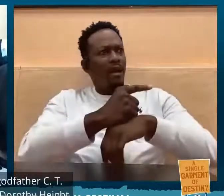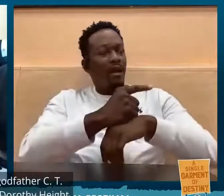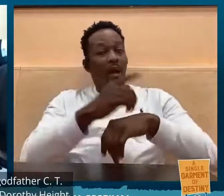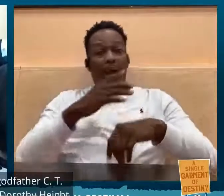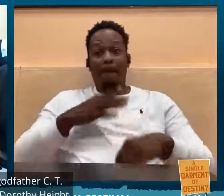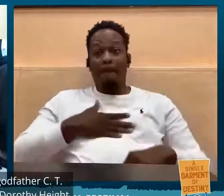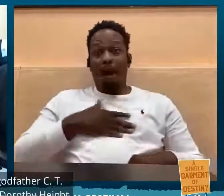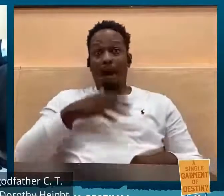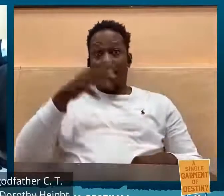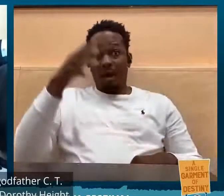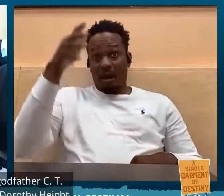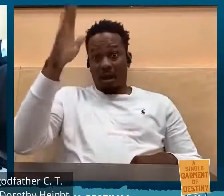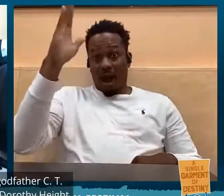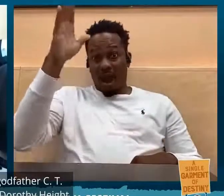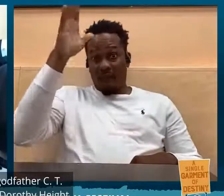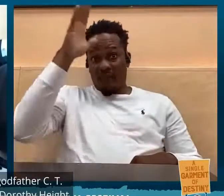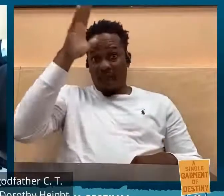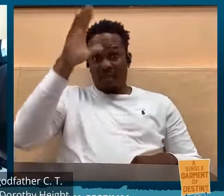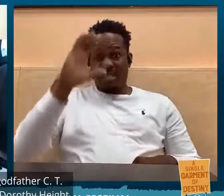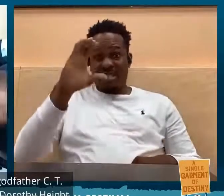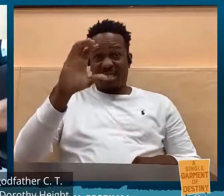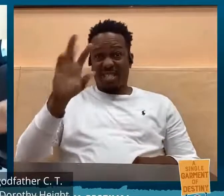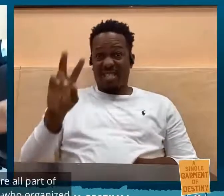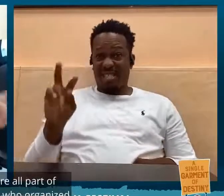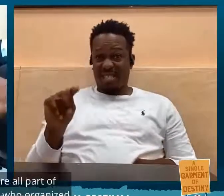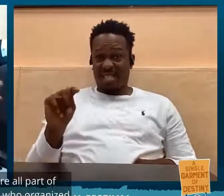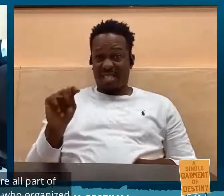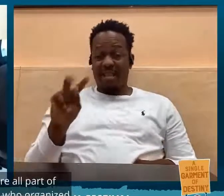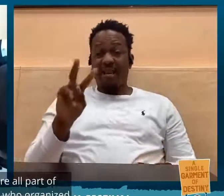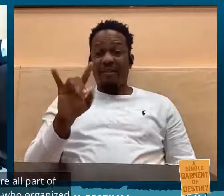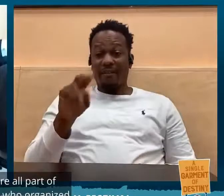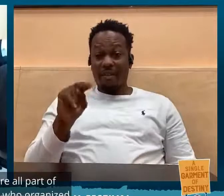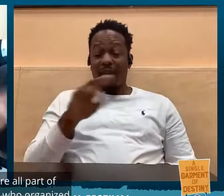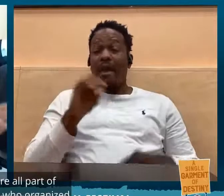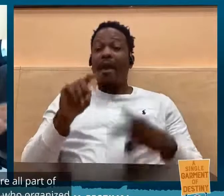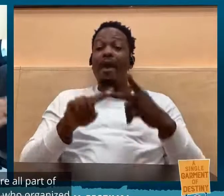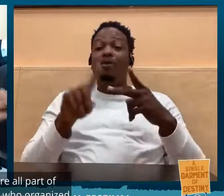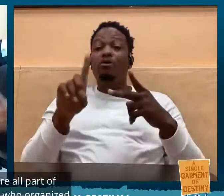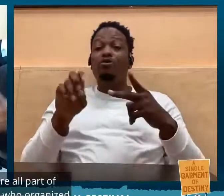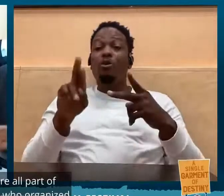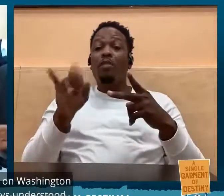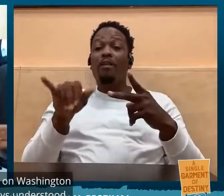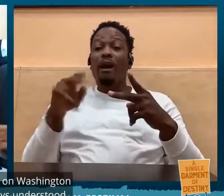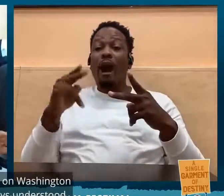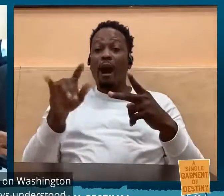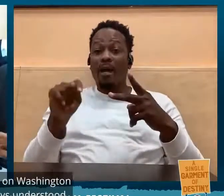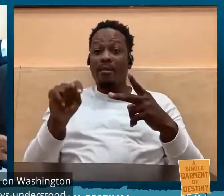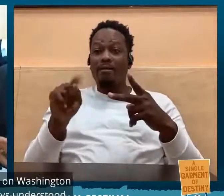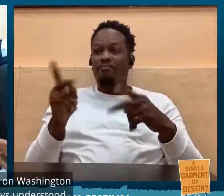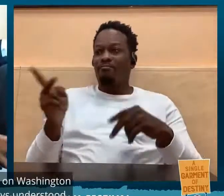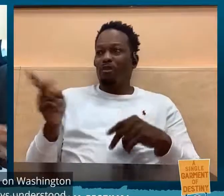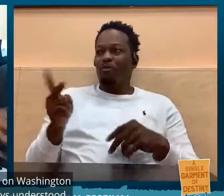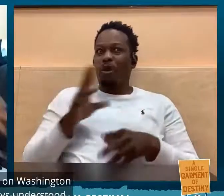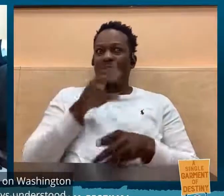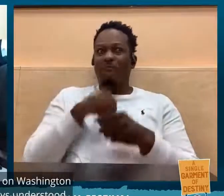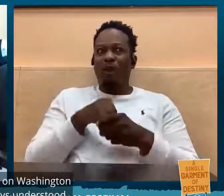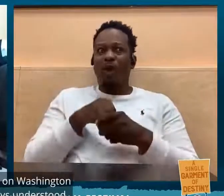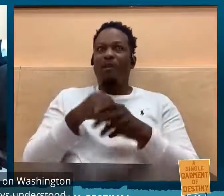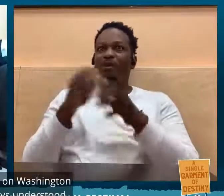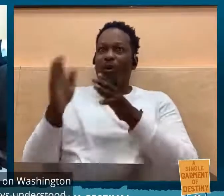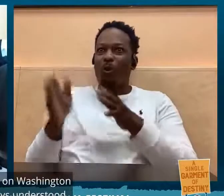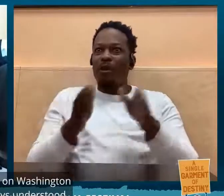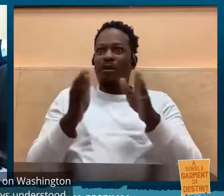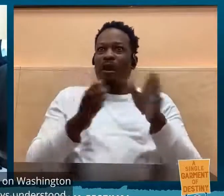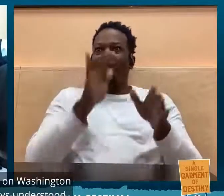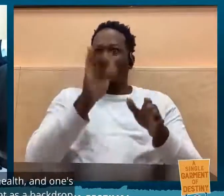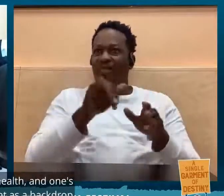my godfathers, C.T. Vivian and Dorothy Height, who were all part of the people who organized that March on Washington, have